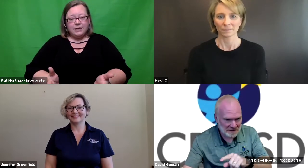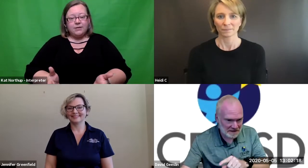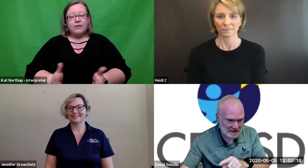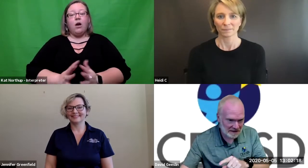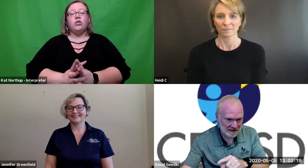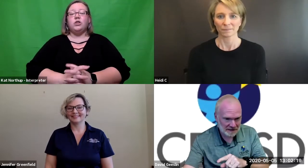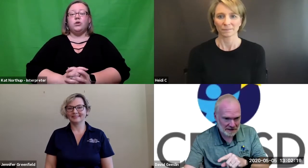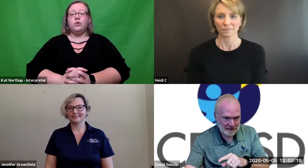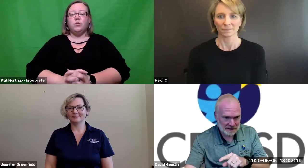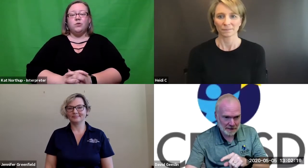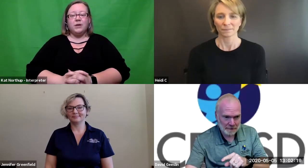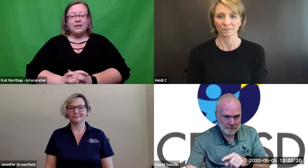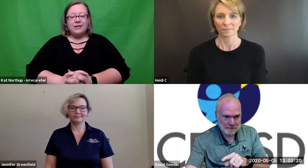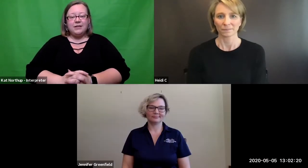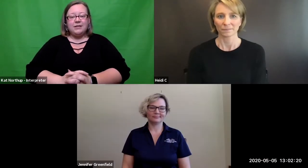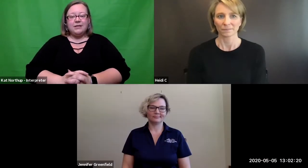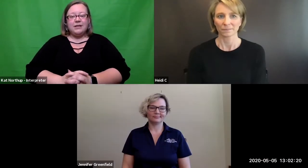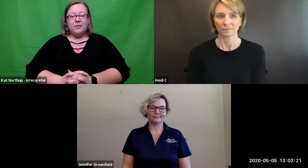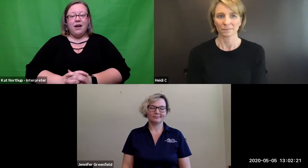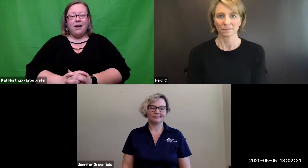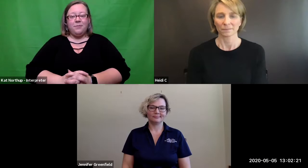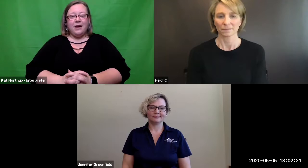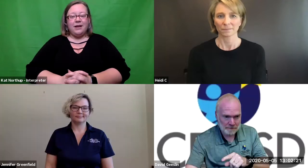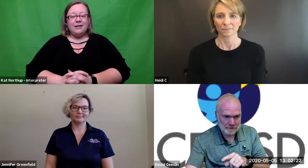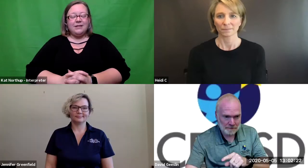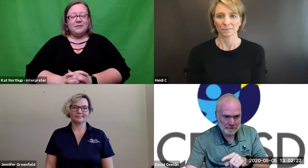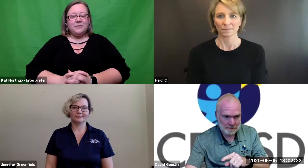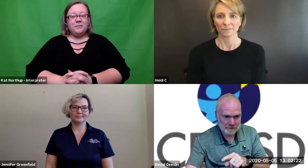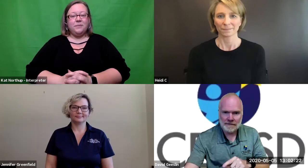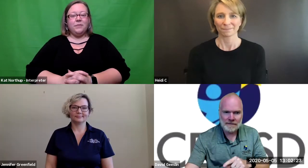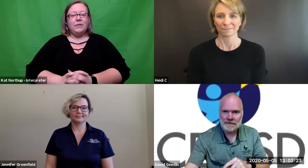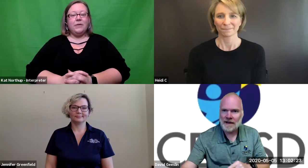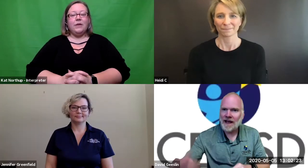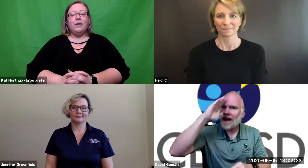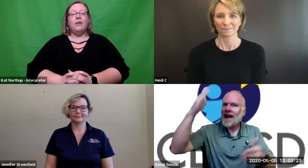again. I'll show you real quickly. Let me hide mine.